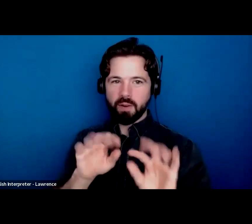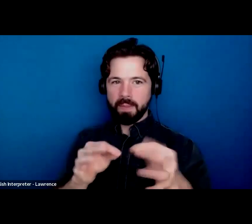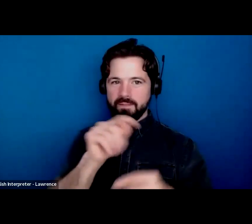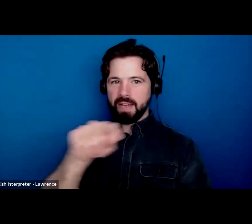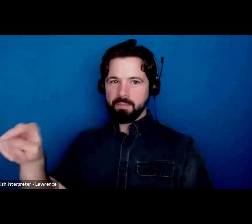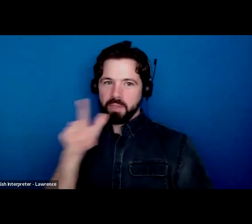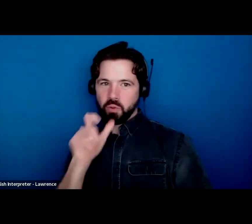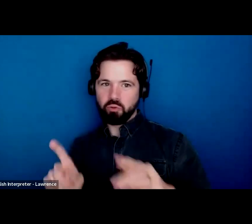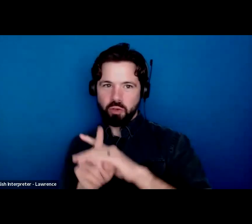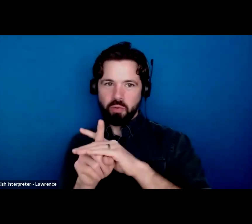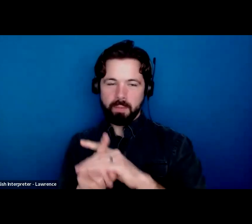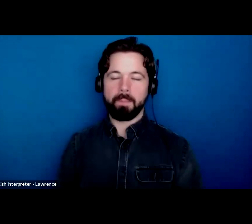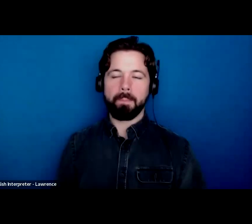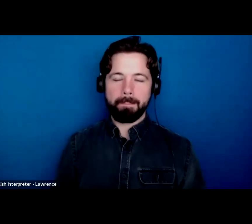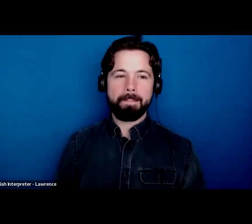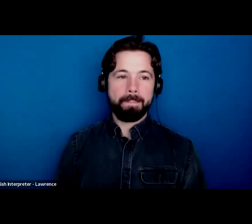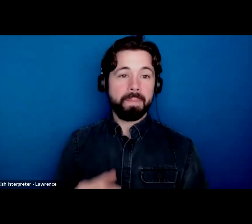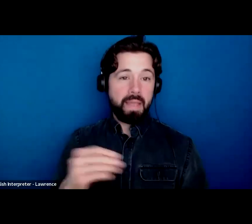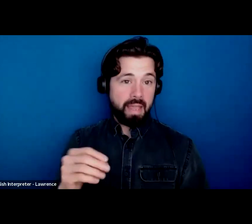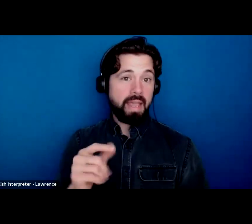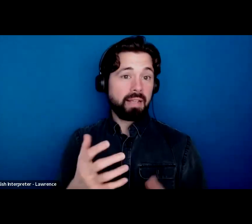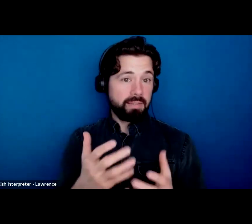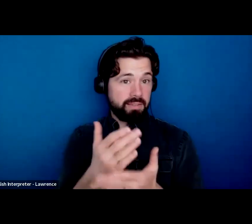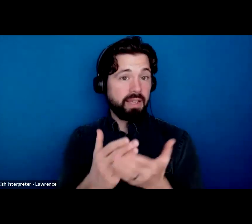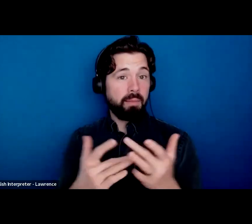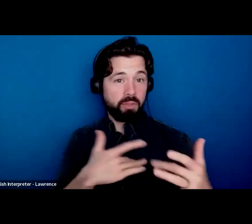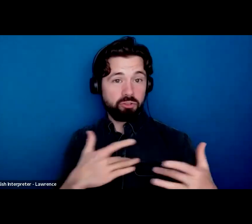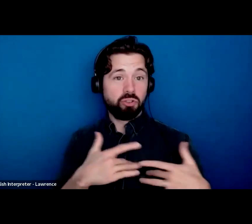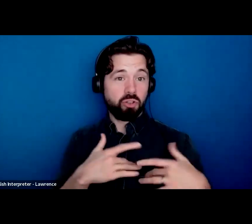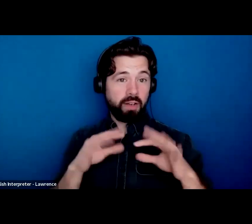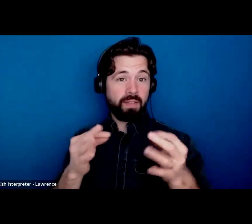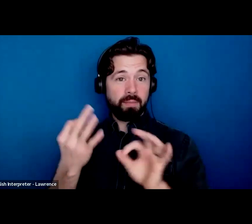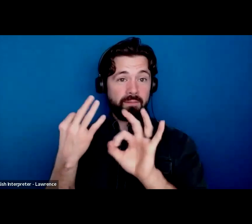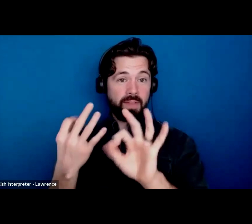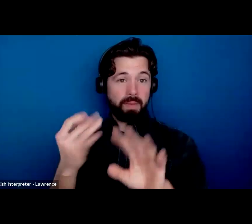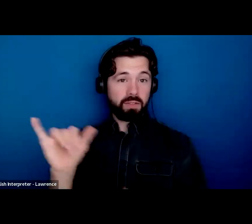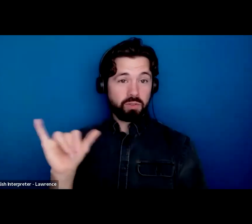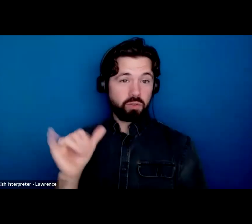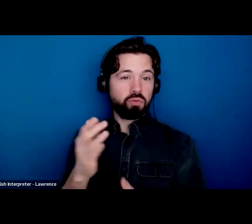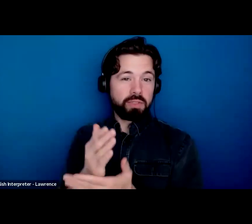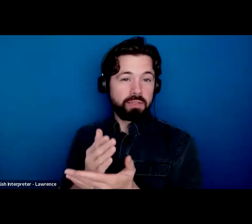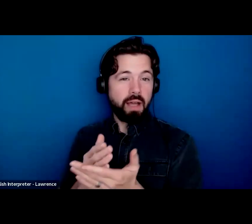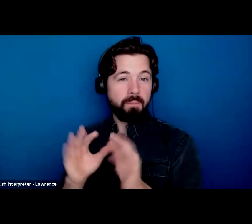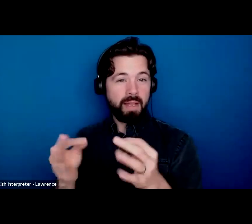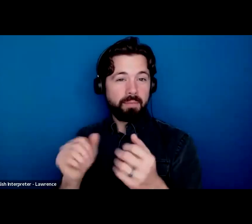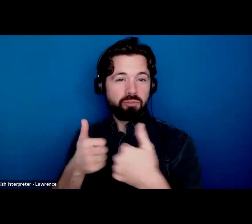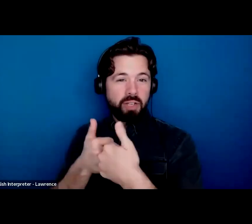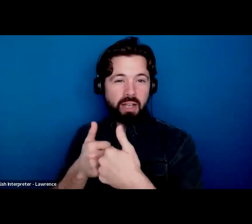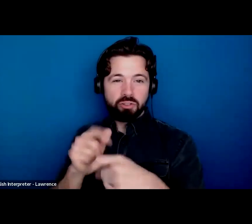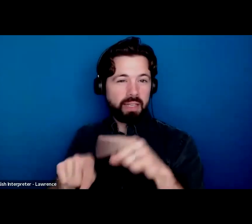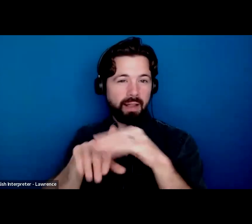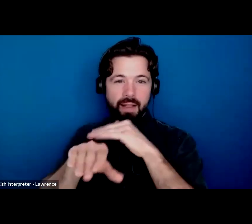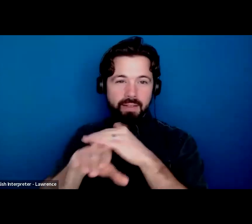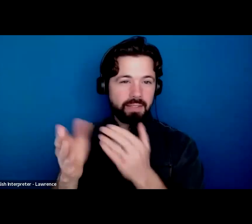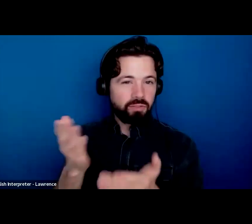a lot of concerning family feedback that was brought up as well by folks that have had challenges accessing services. And so